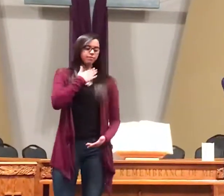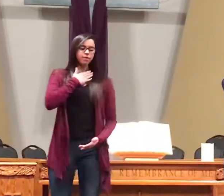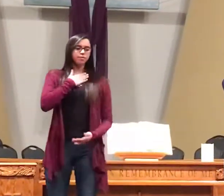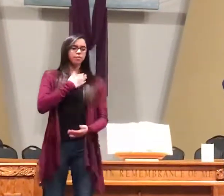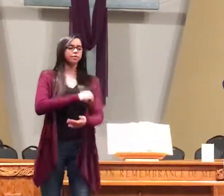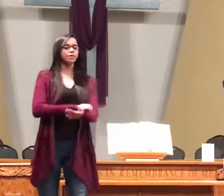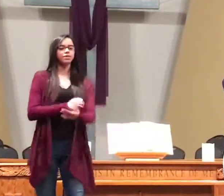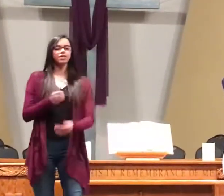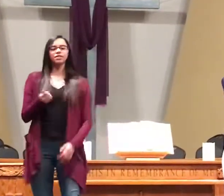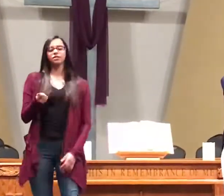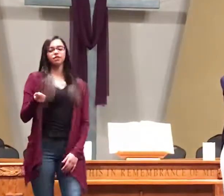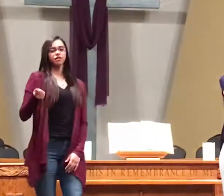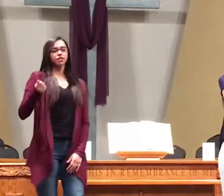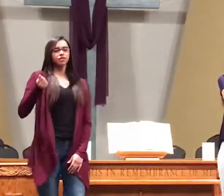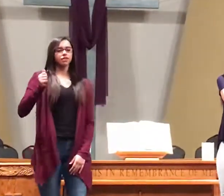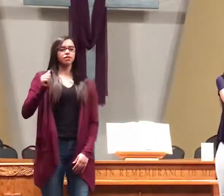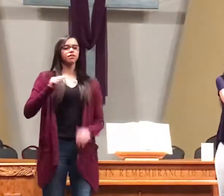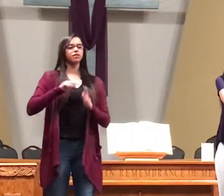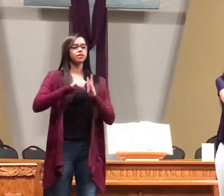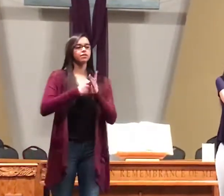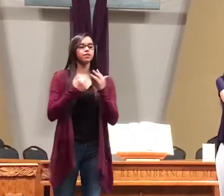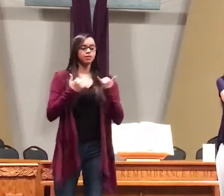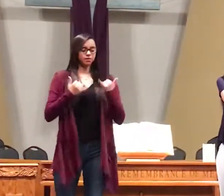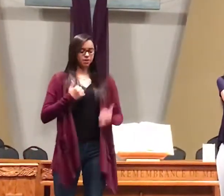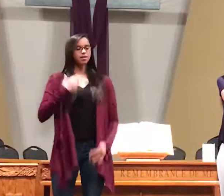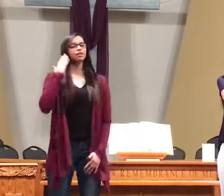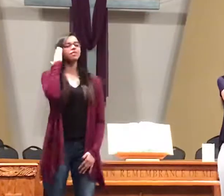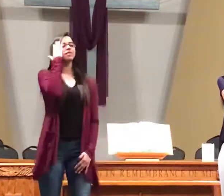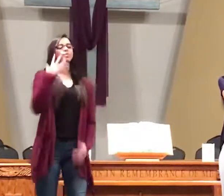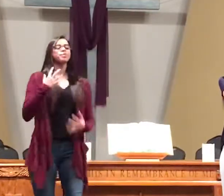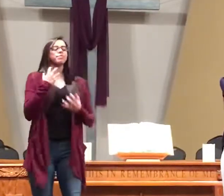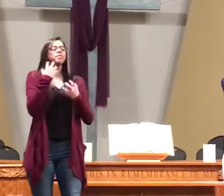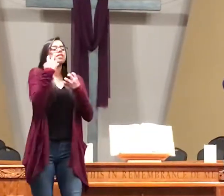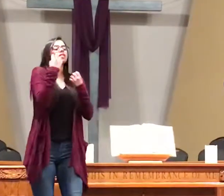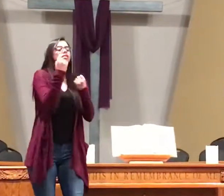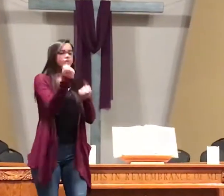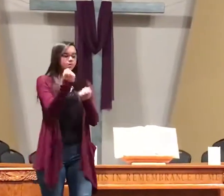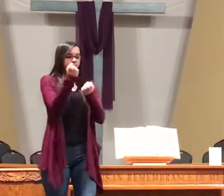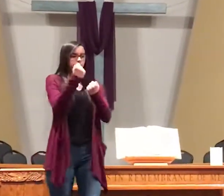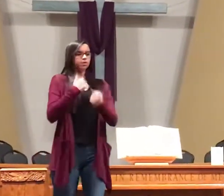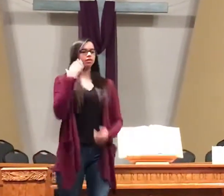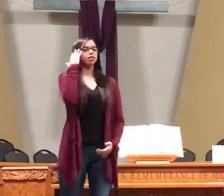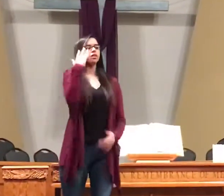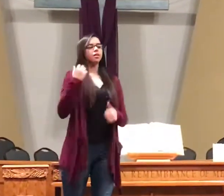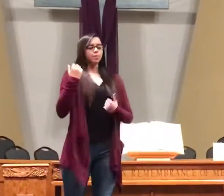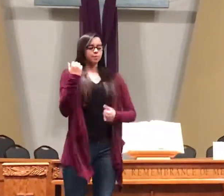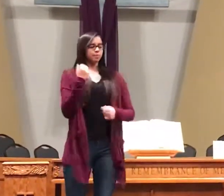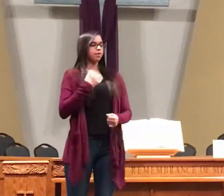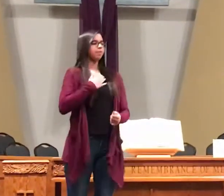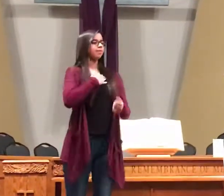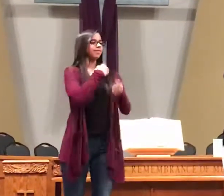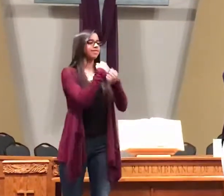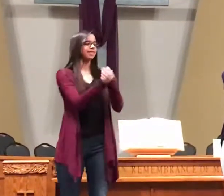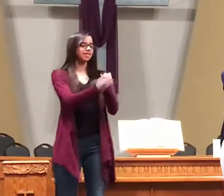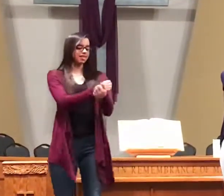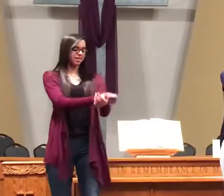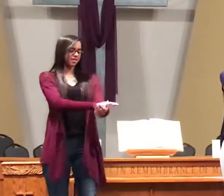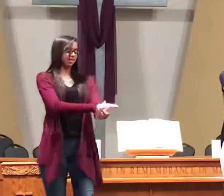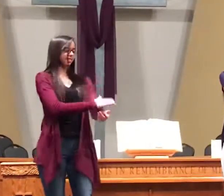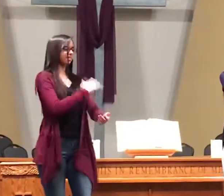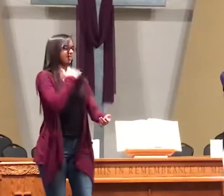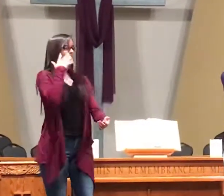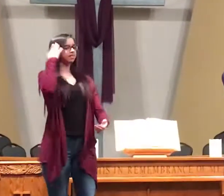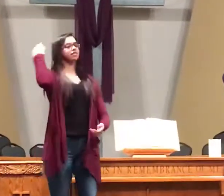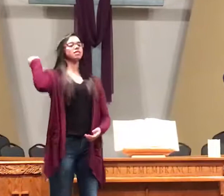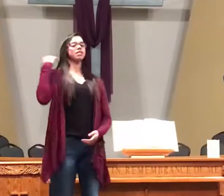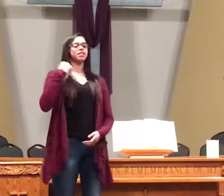My power's churned on, starting right now I'll be strong. I'll play my fight